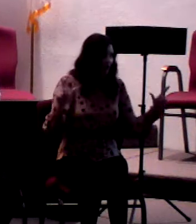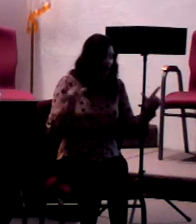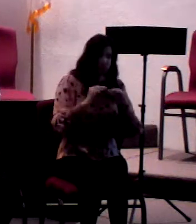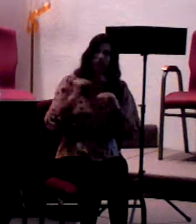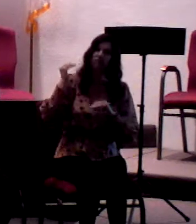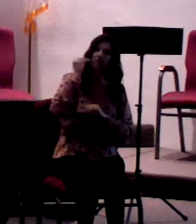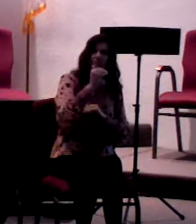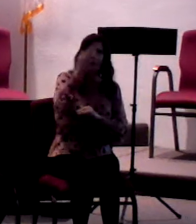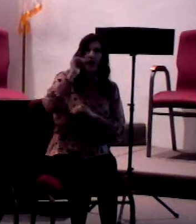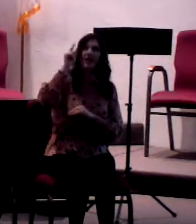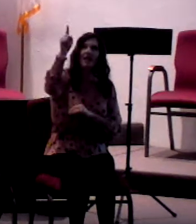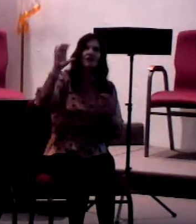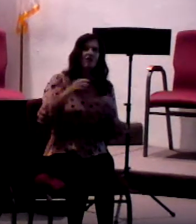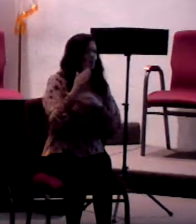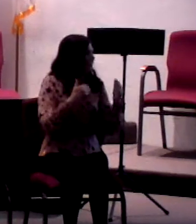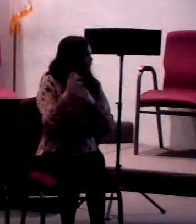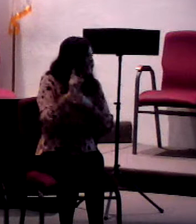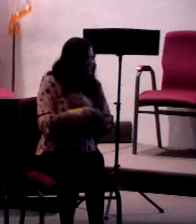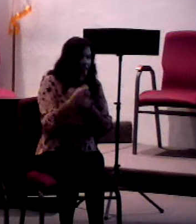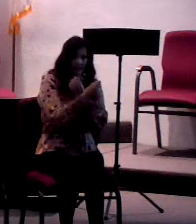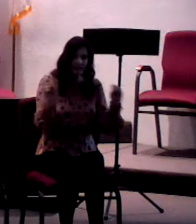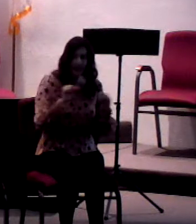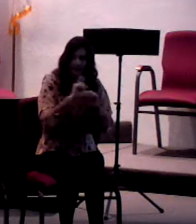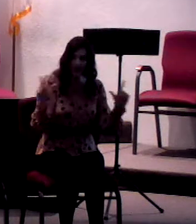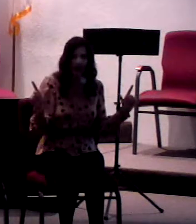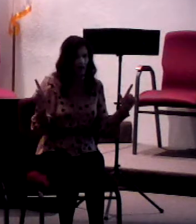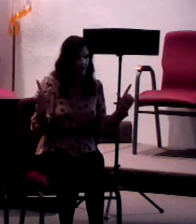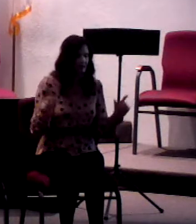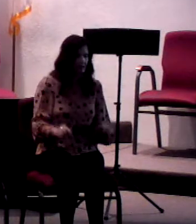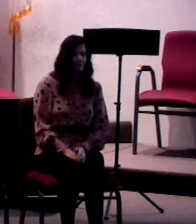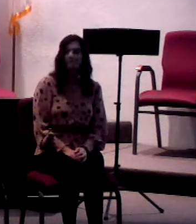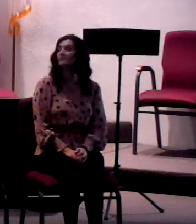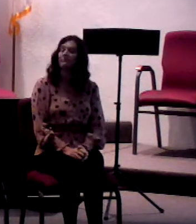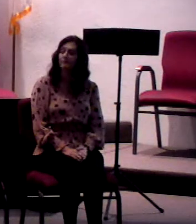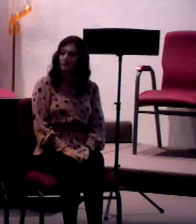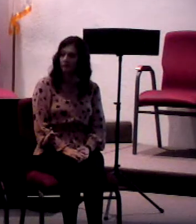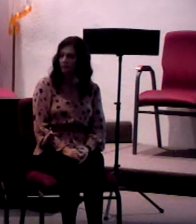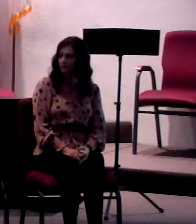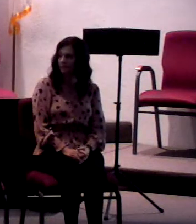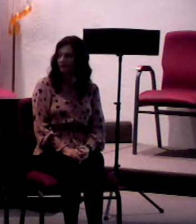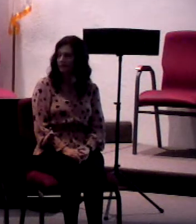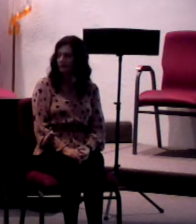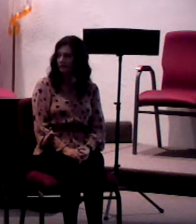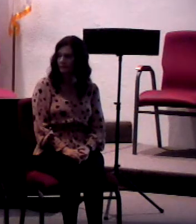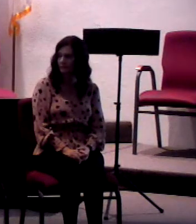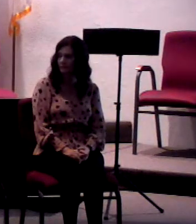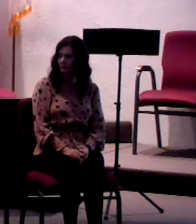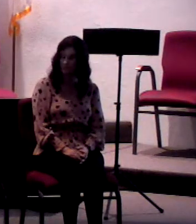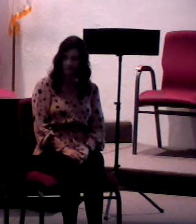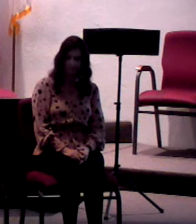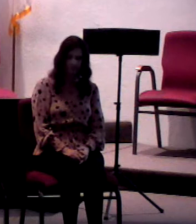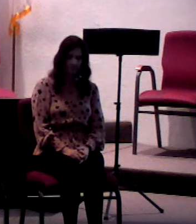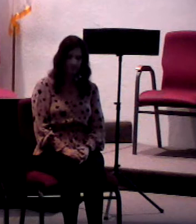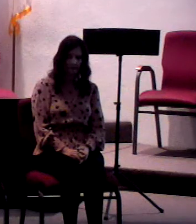do whatever it took to save us. In letters of crimson,